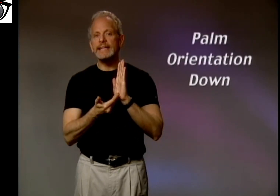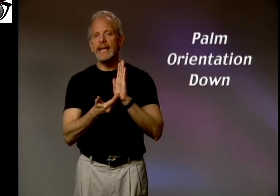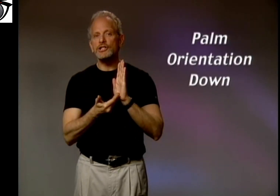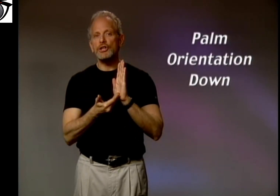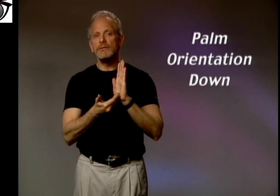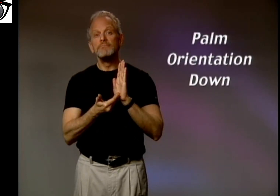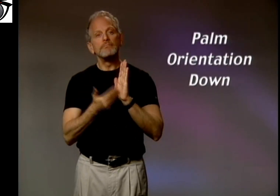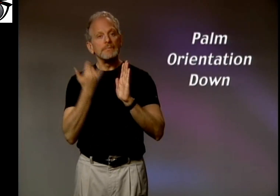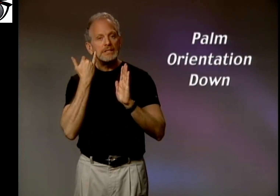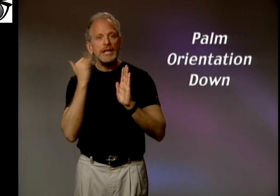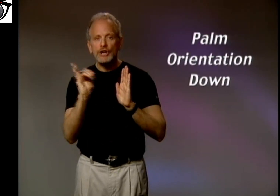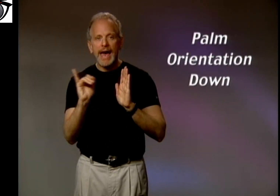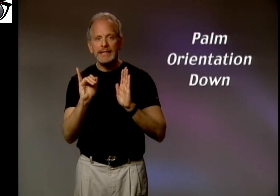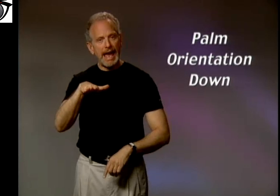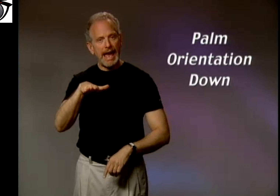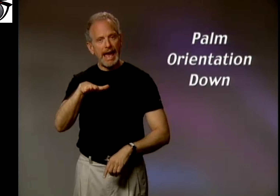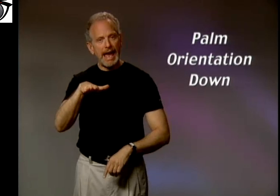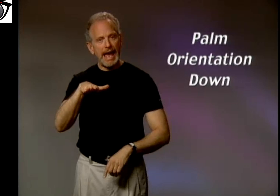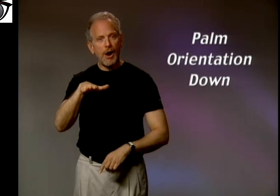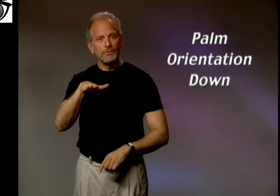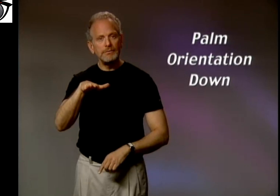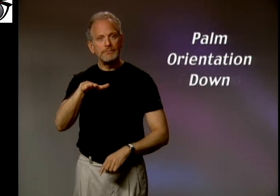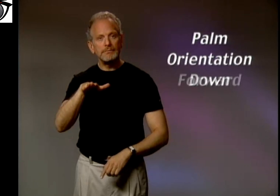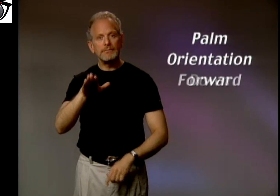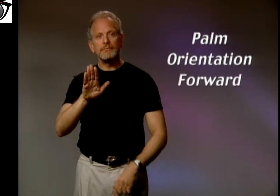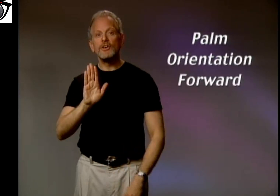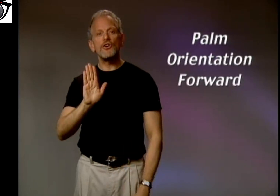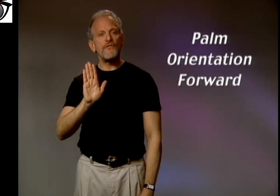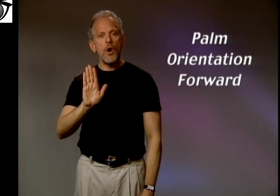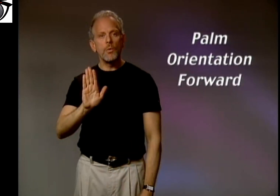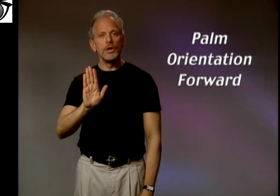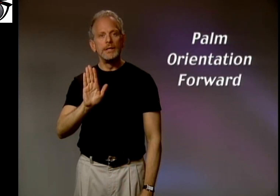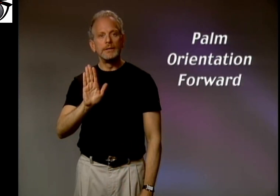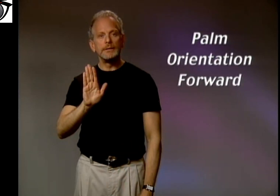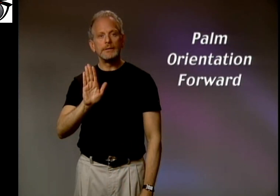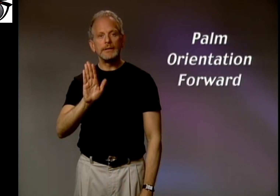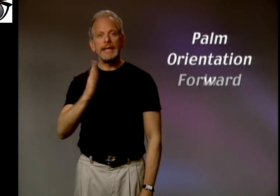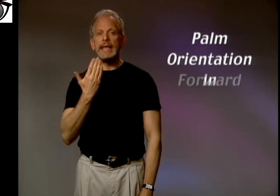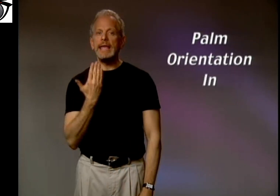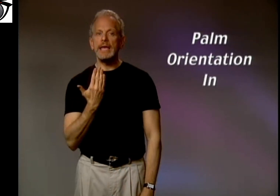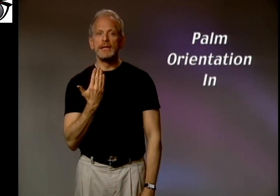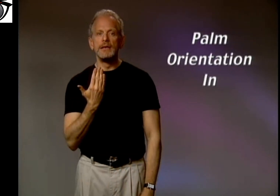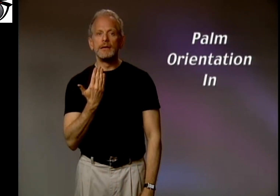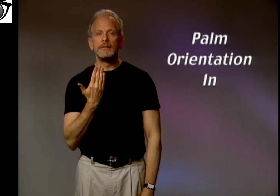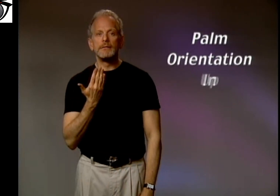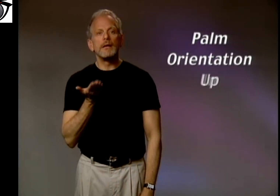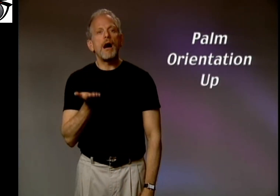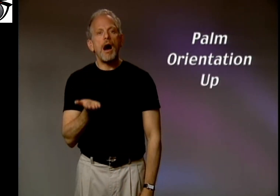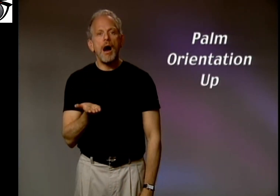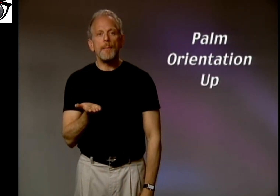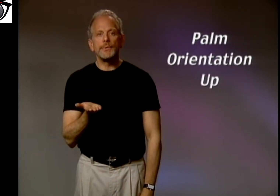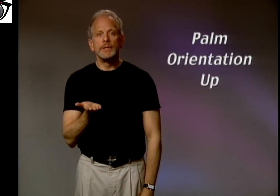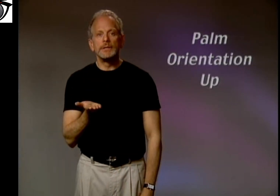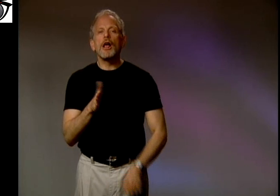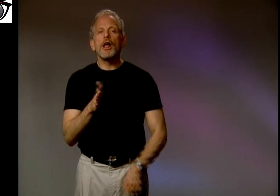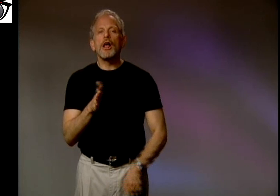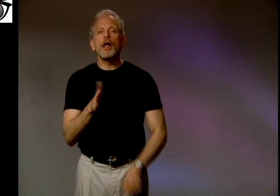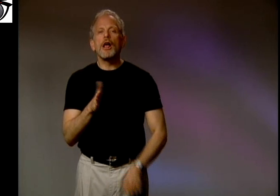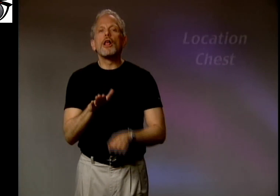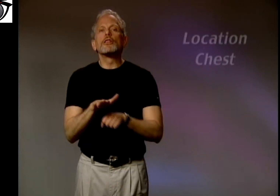Palm orientation, such as down, forward, in,